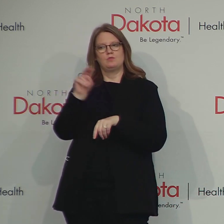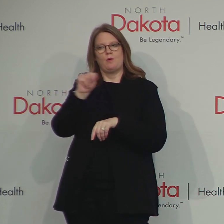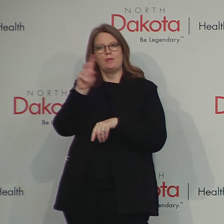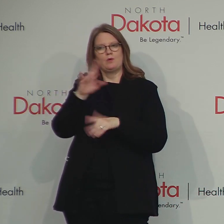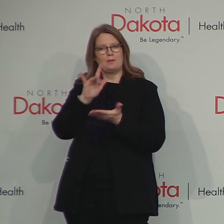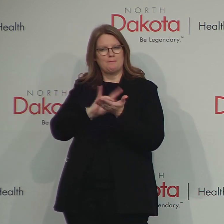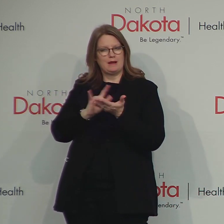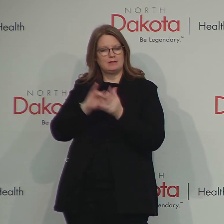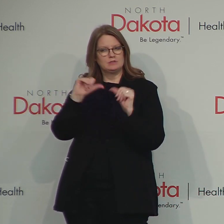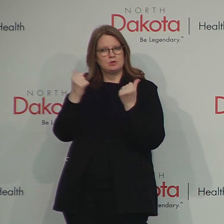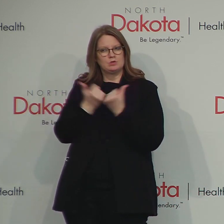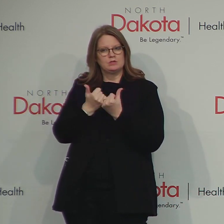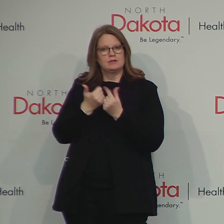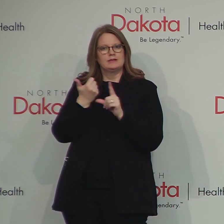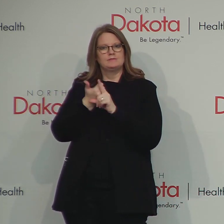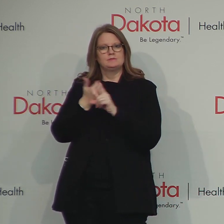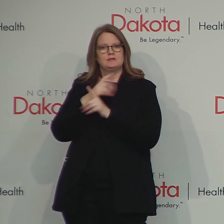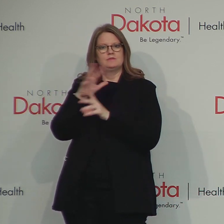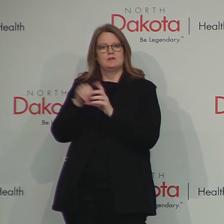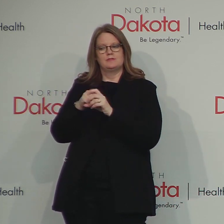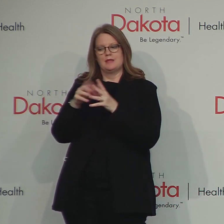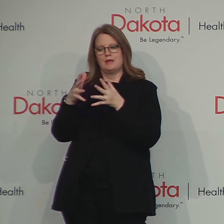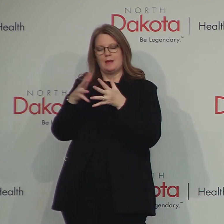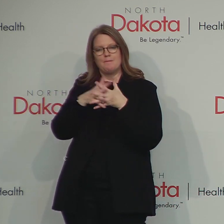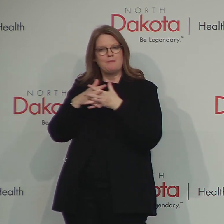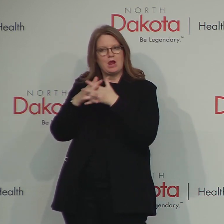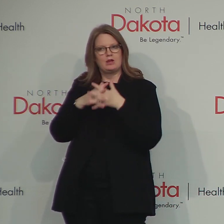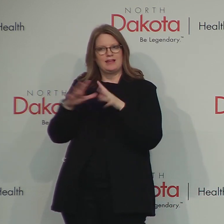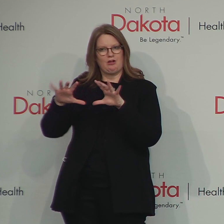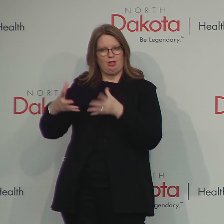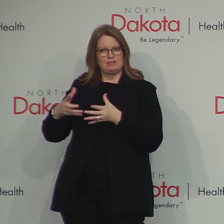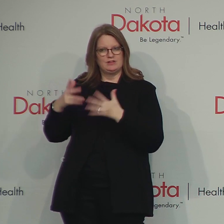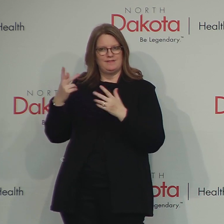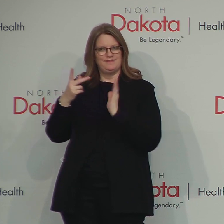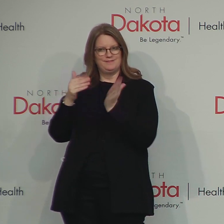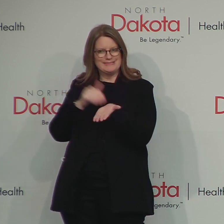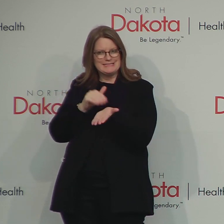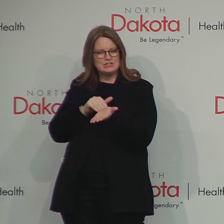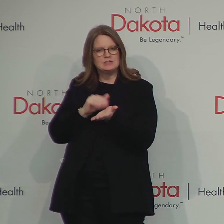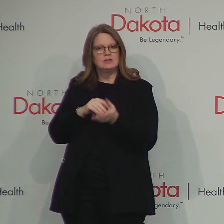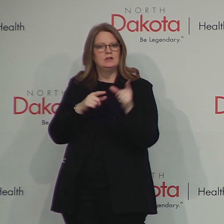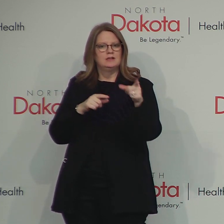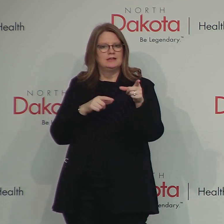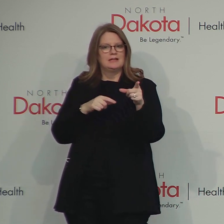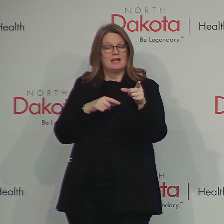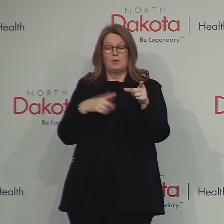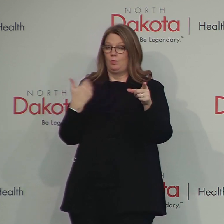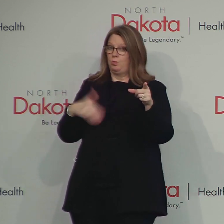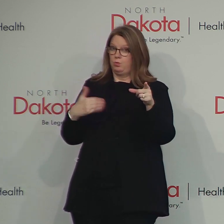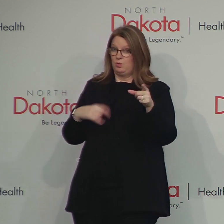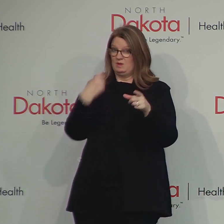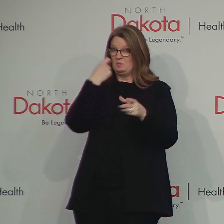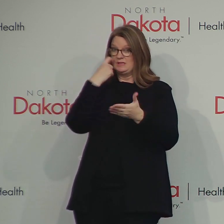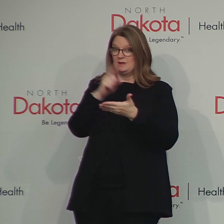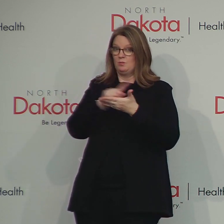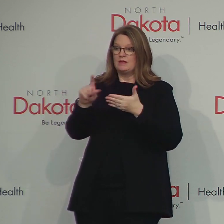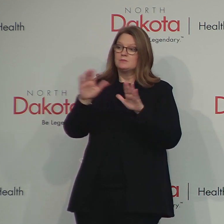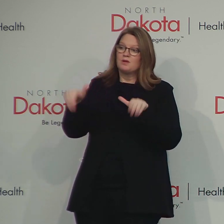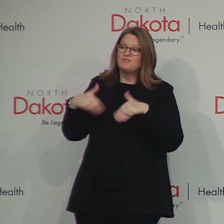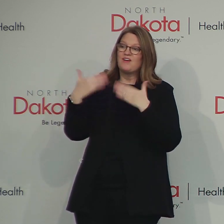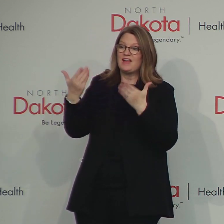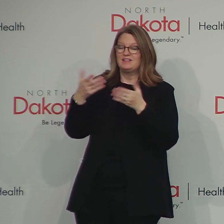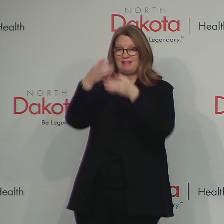Association, and he's a fellow of the American College of Physicians. In recent weeks, Dr. Ranum has been instrumental in providing the subject